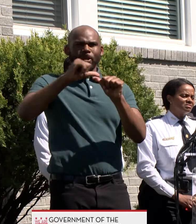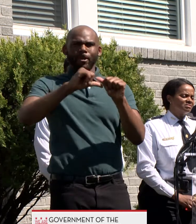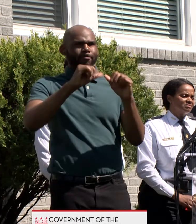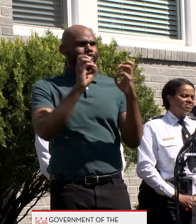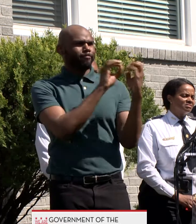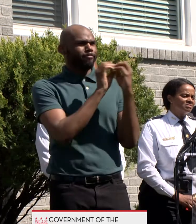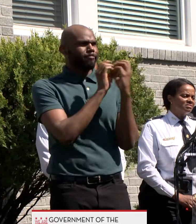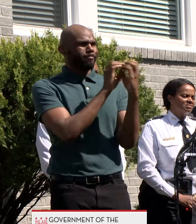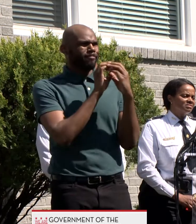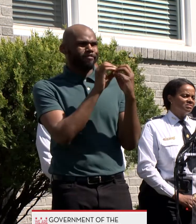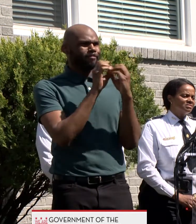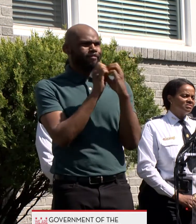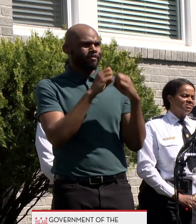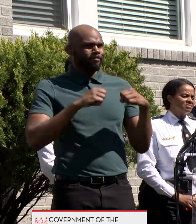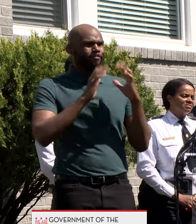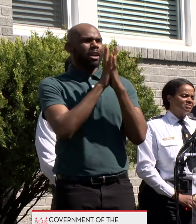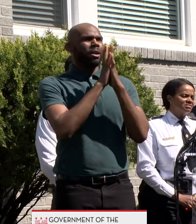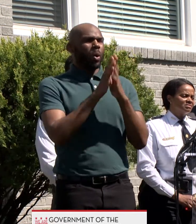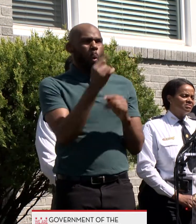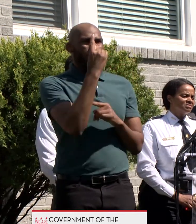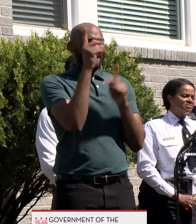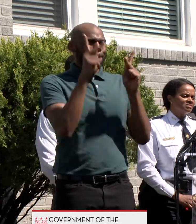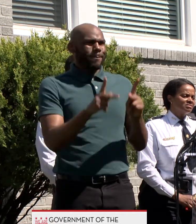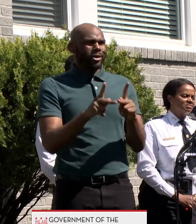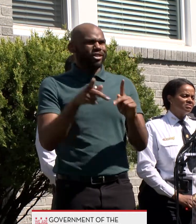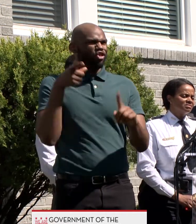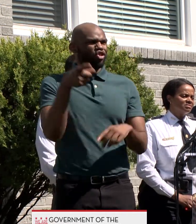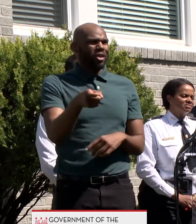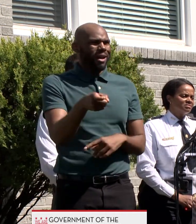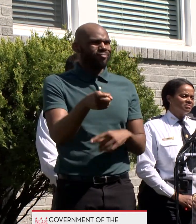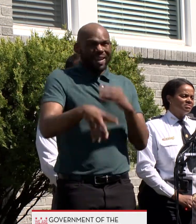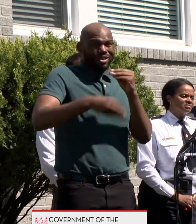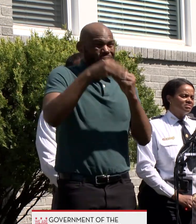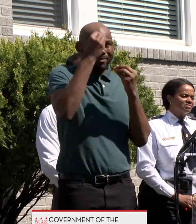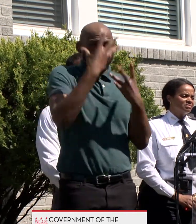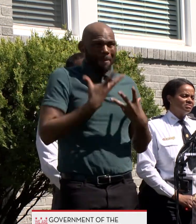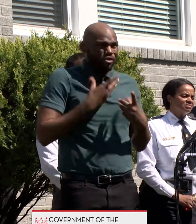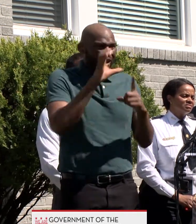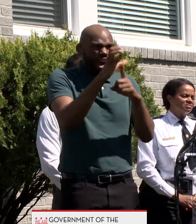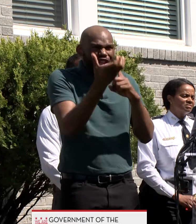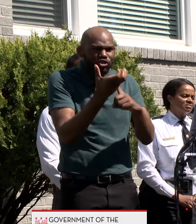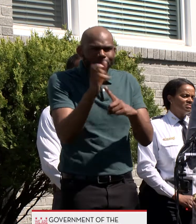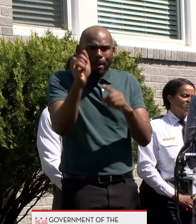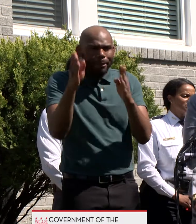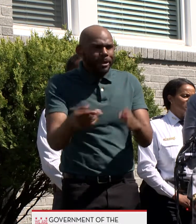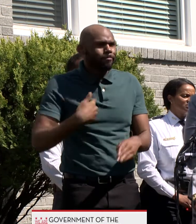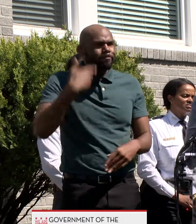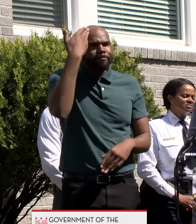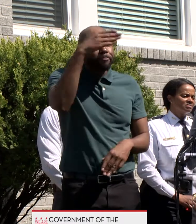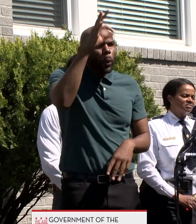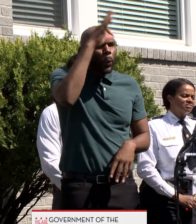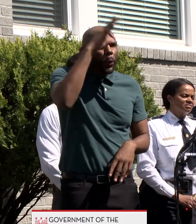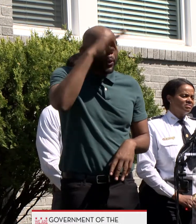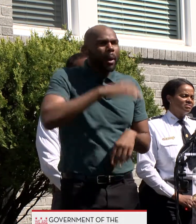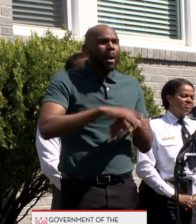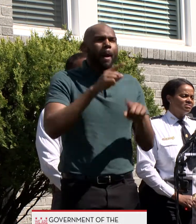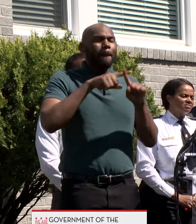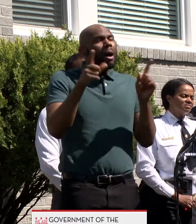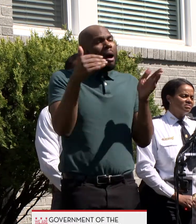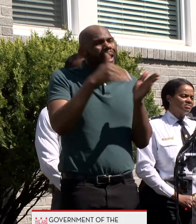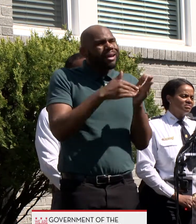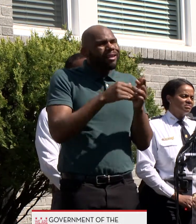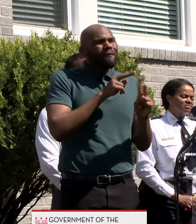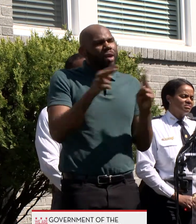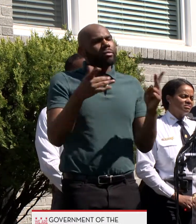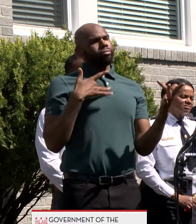an altercation and one was shot. I don't have any information on the condition of that person. Again, very troubling for